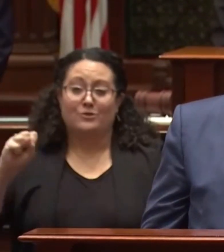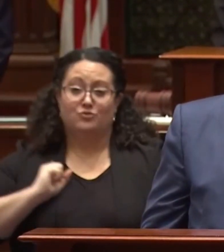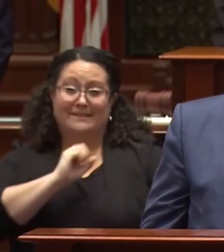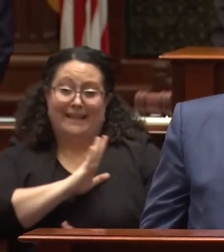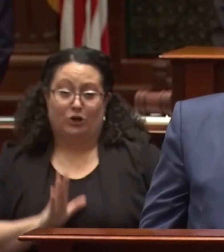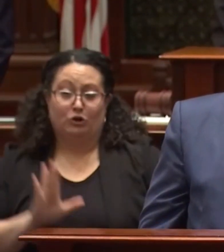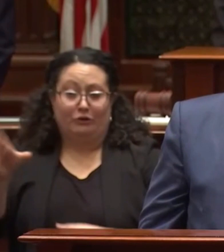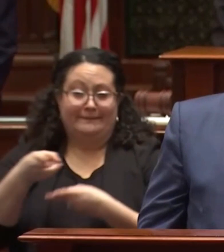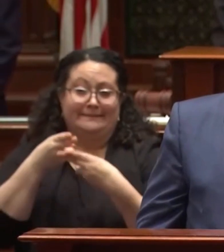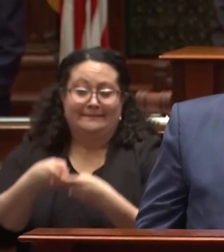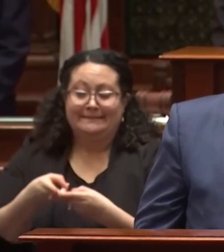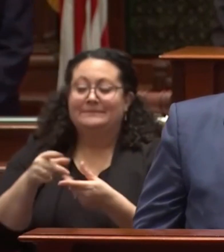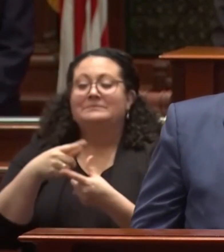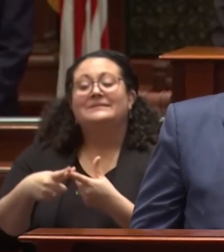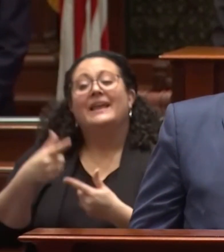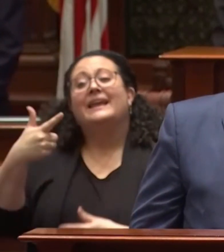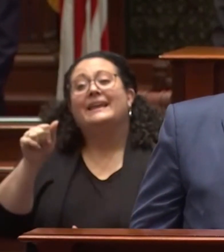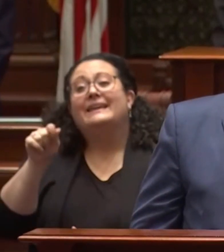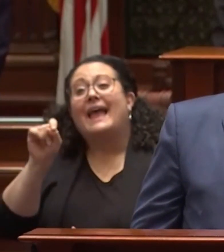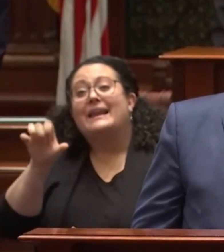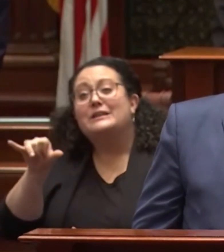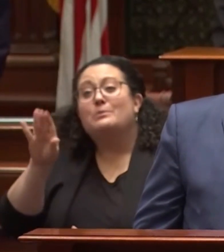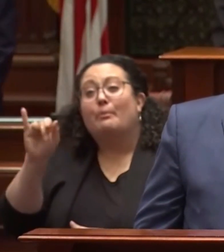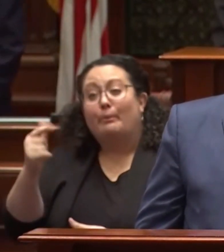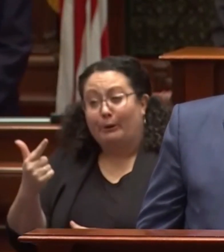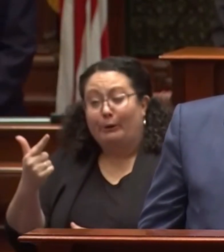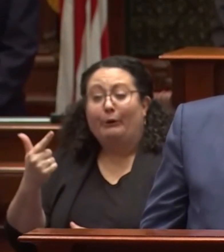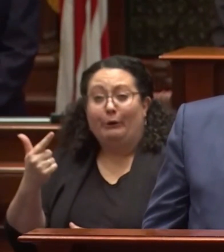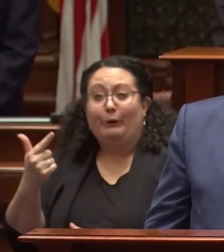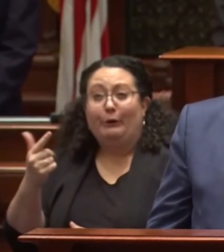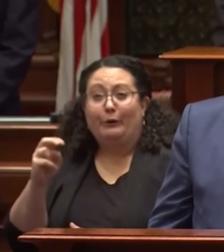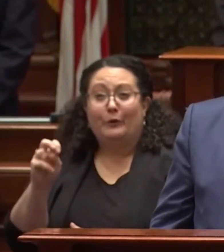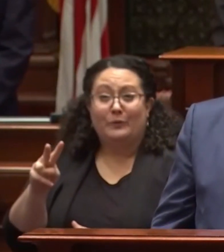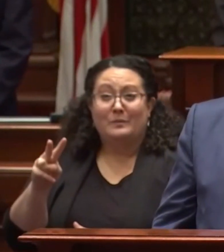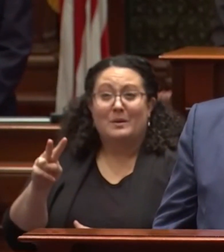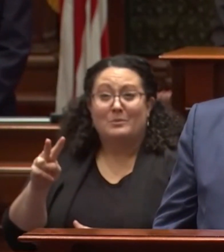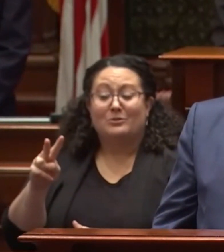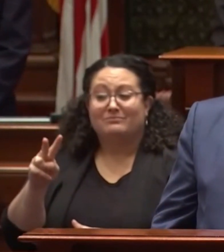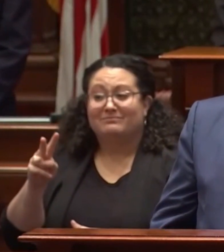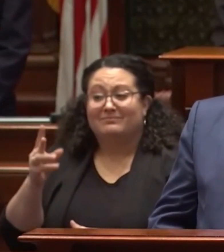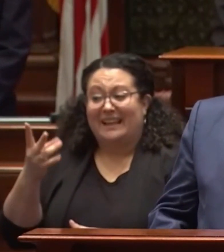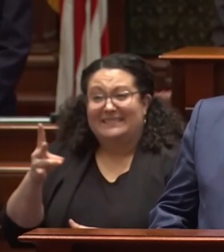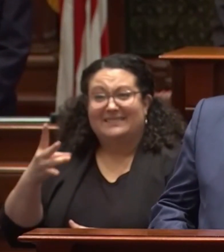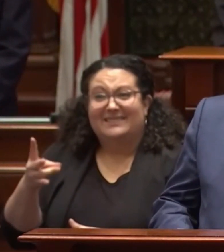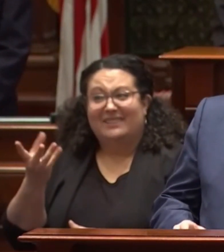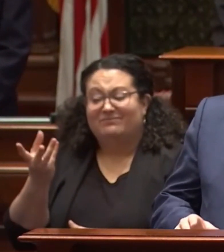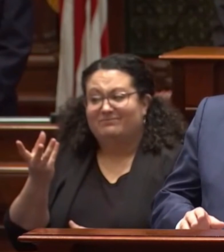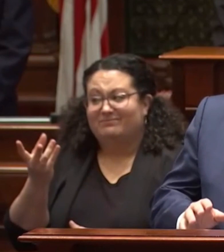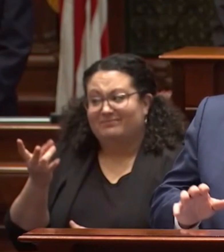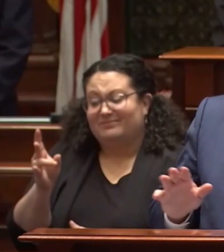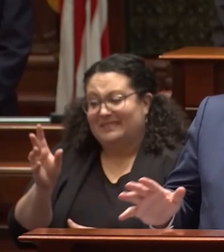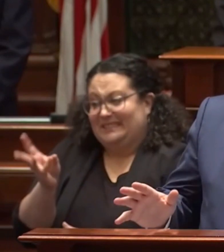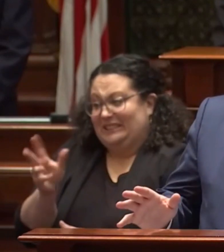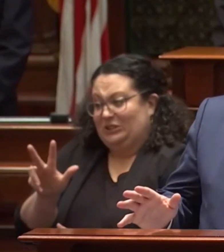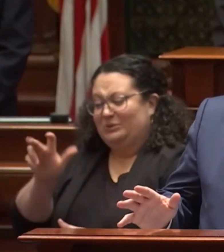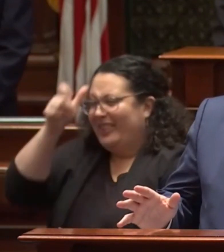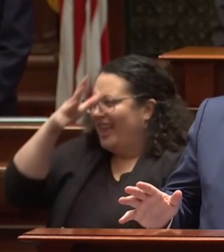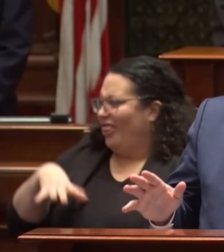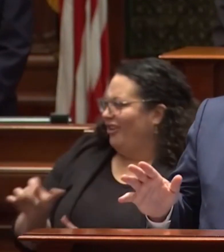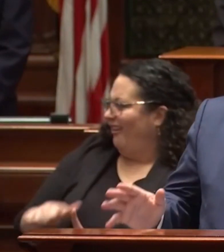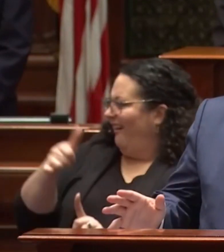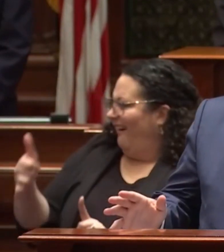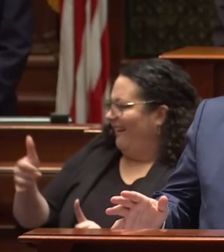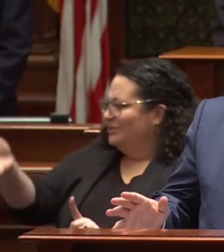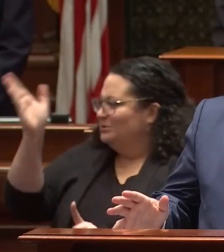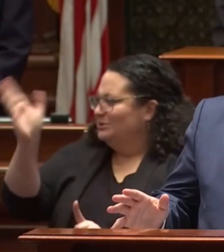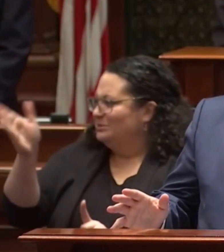governor. At Gettysburg on November 19, 1863, Everett was the other guy